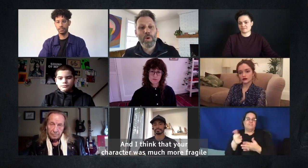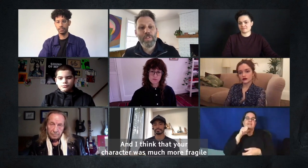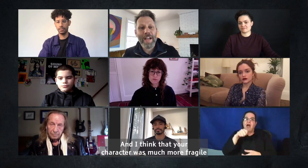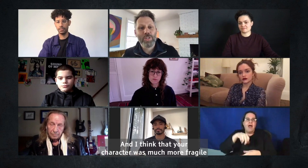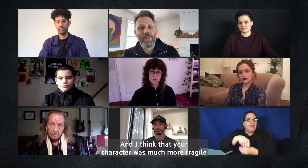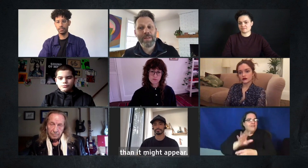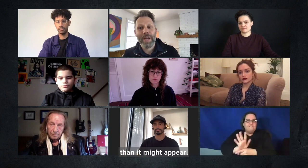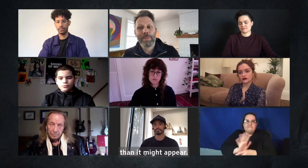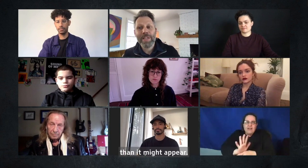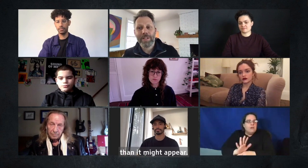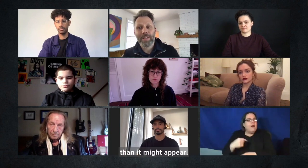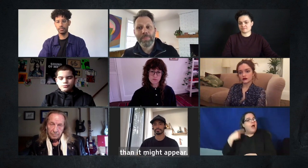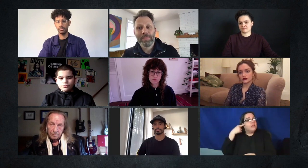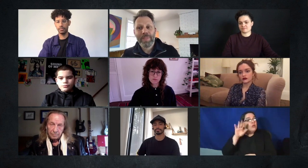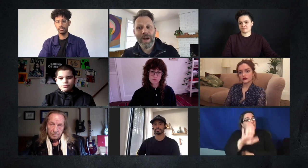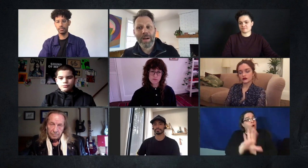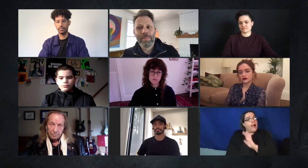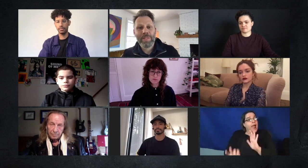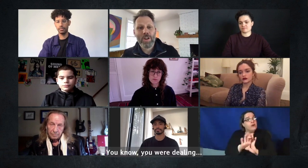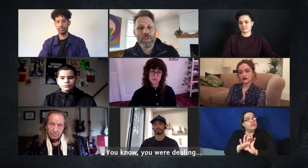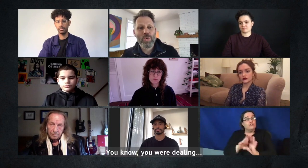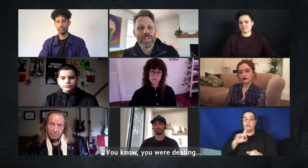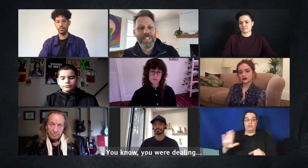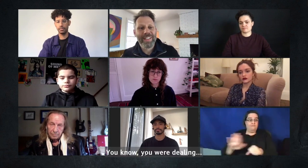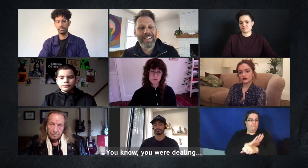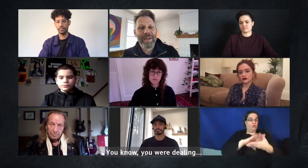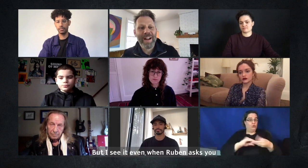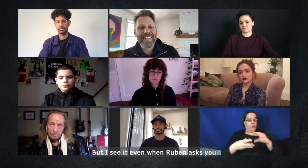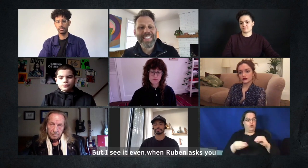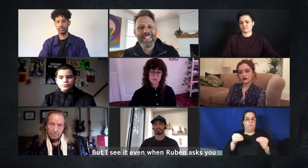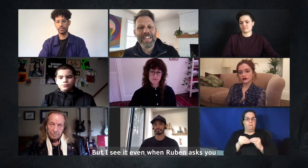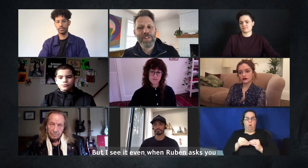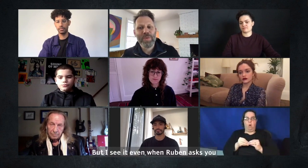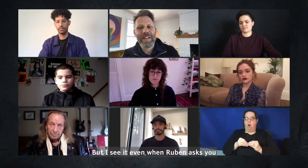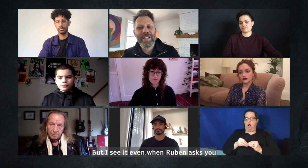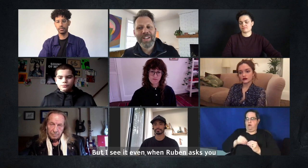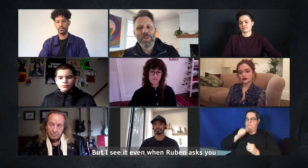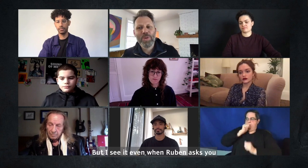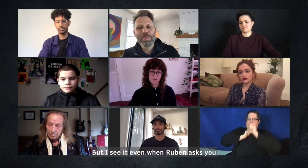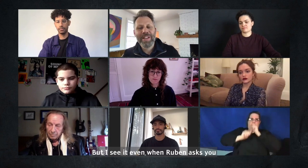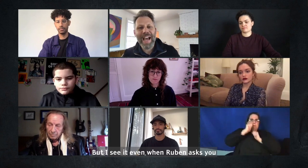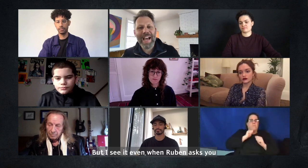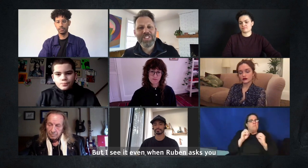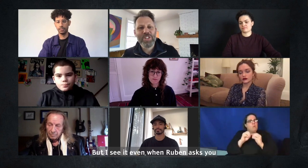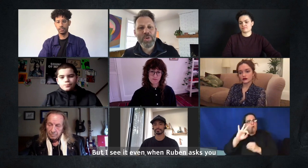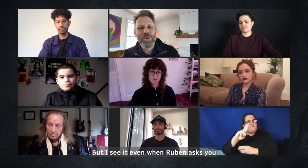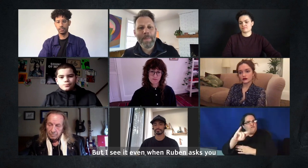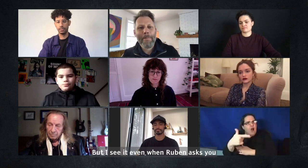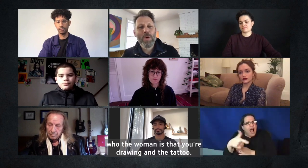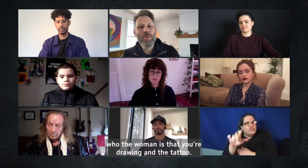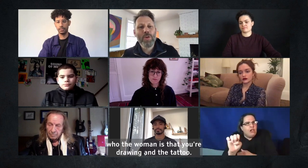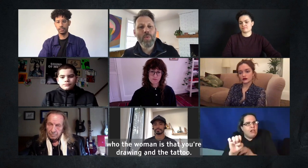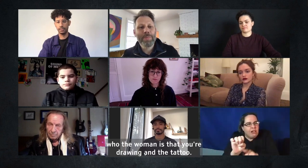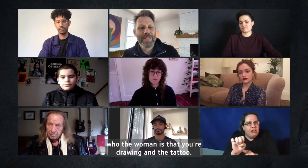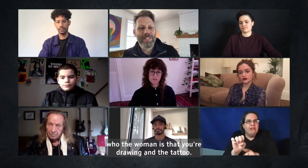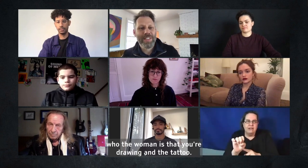much more fragile than it might appear. You know, you were dealing, but I see it even when Ruben asks you